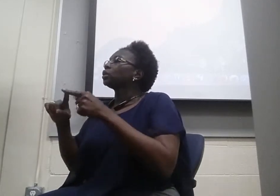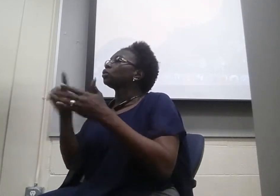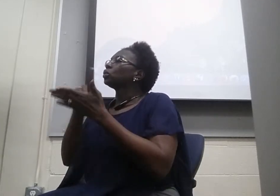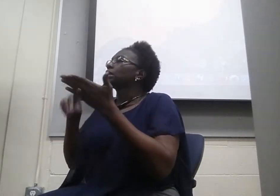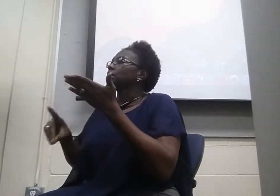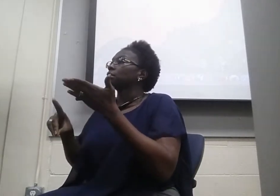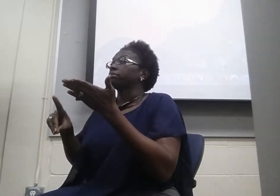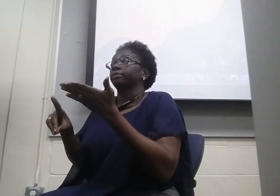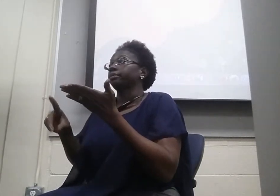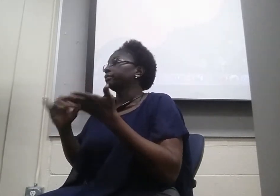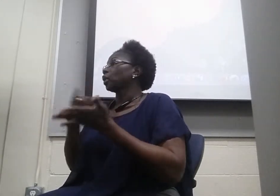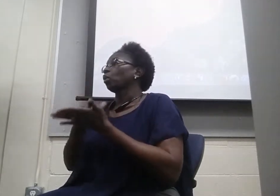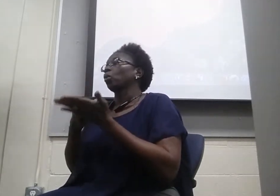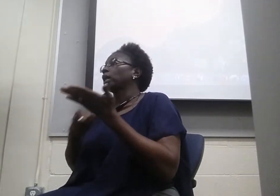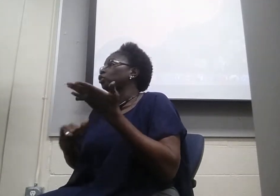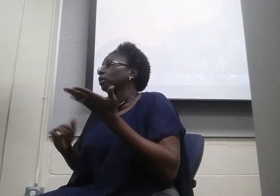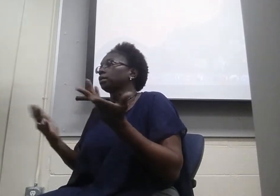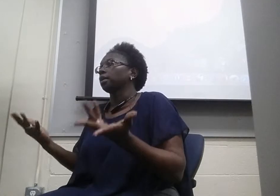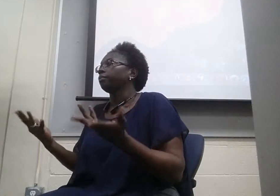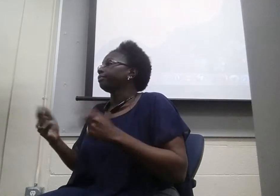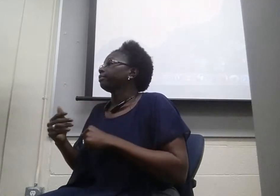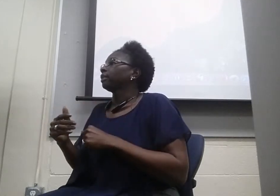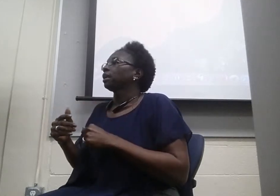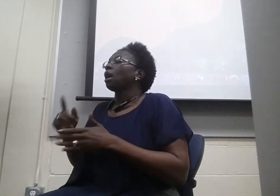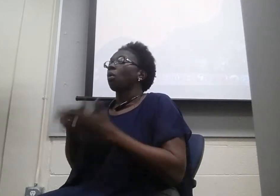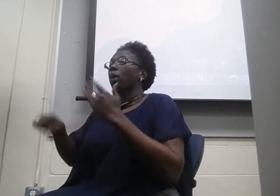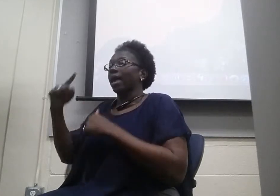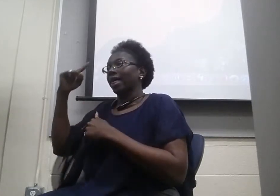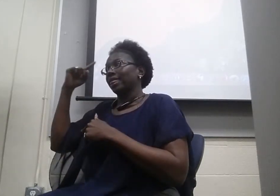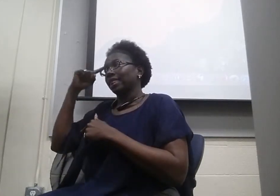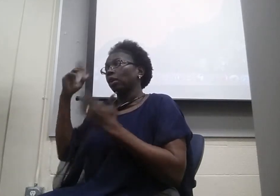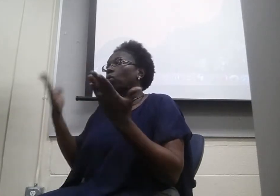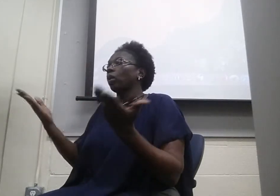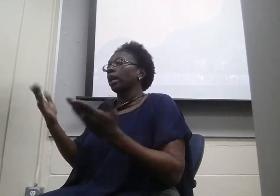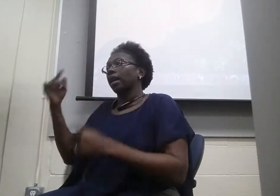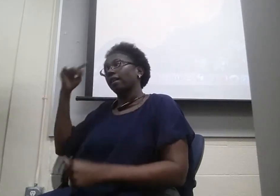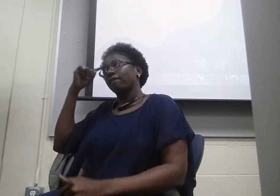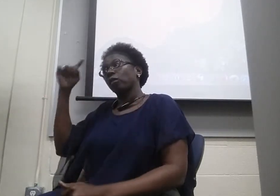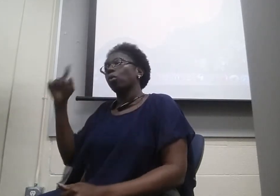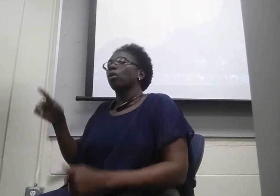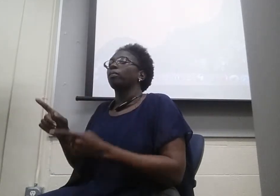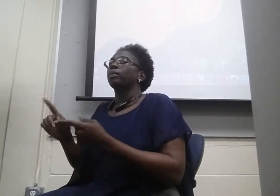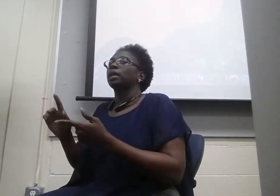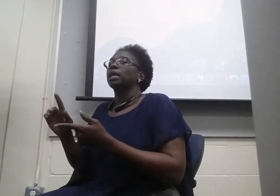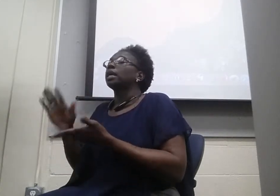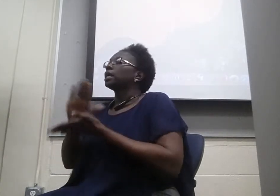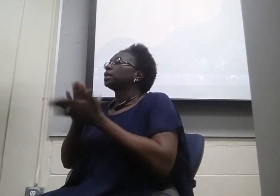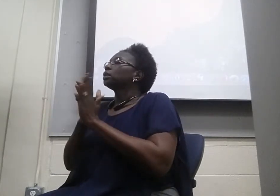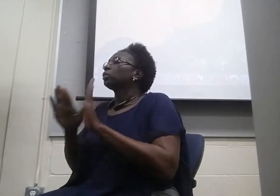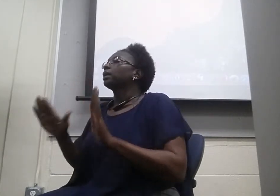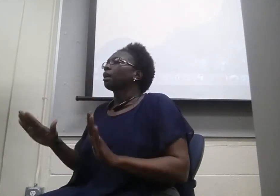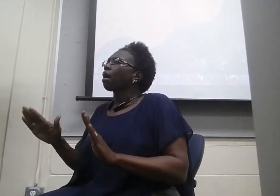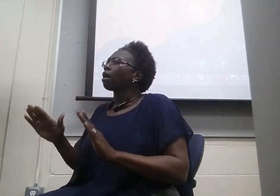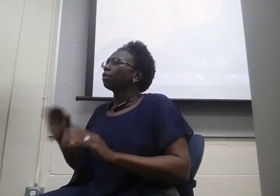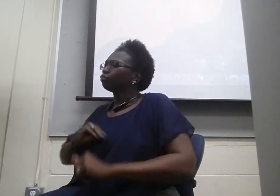guys to keep in mind is that what I think we're all here for more than anything else is to gradually get confidence and hold on to, well, this is how I do